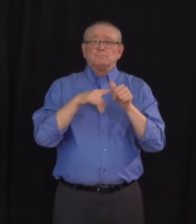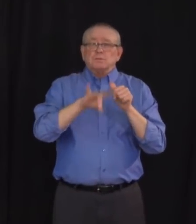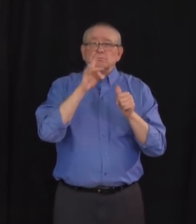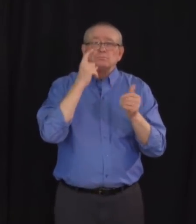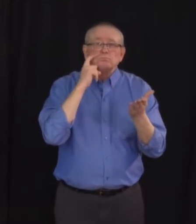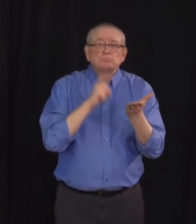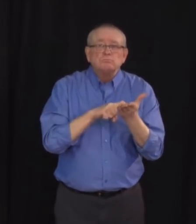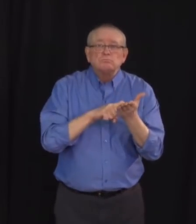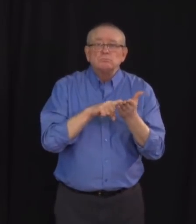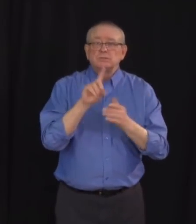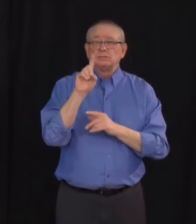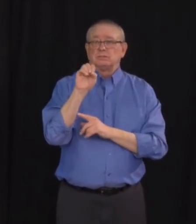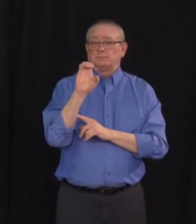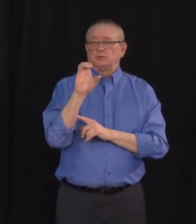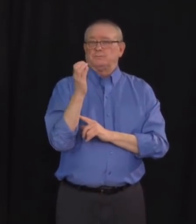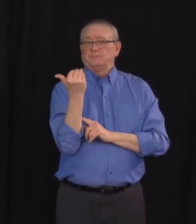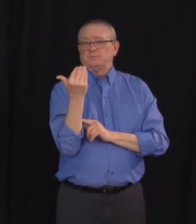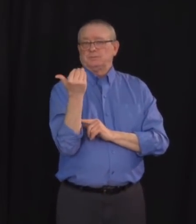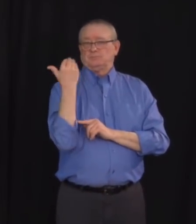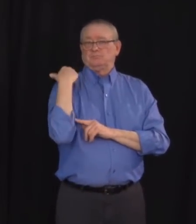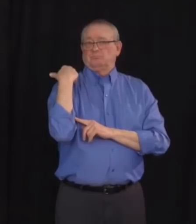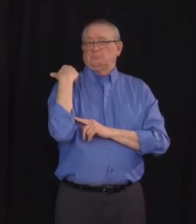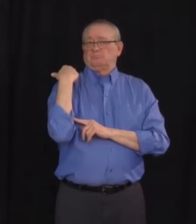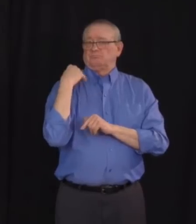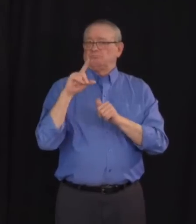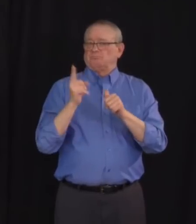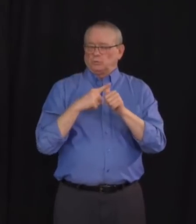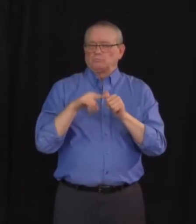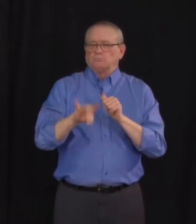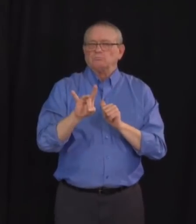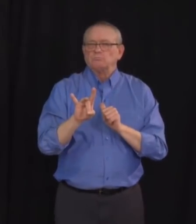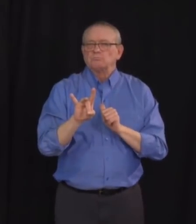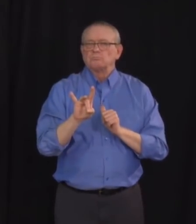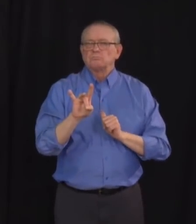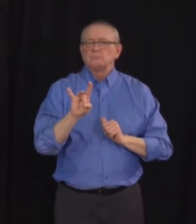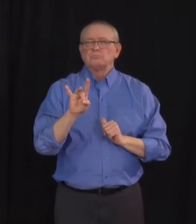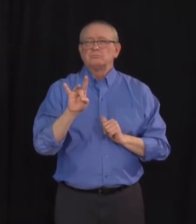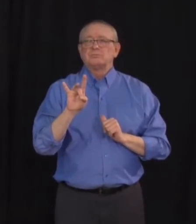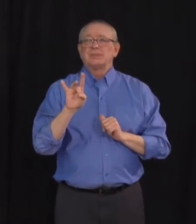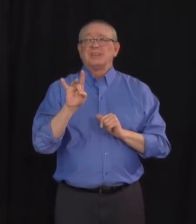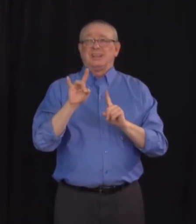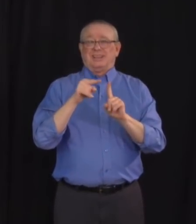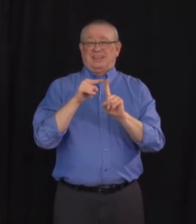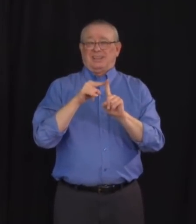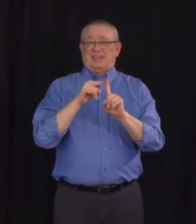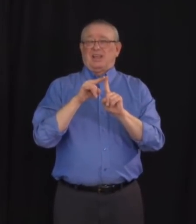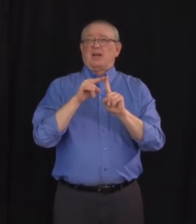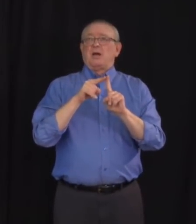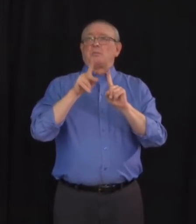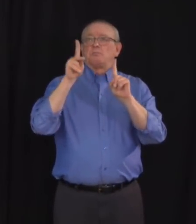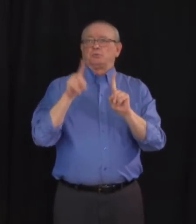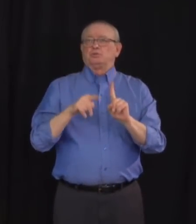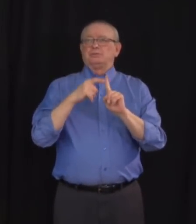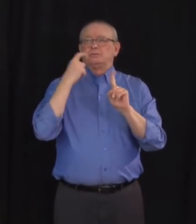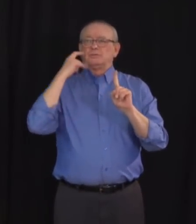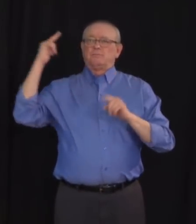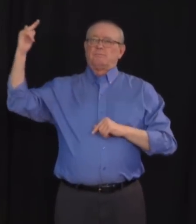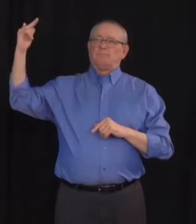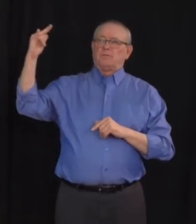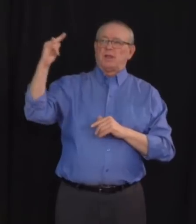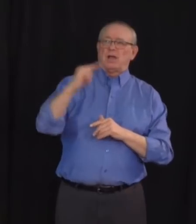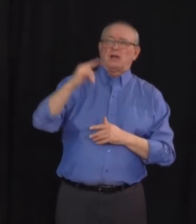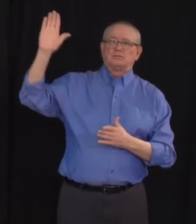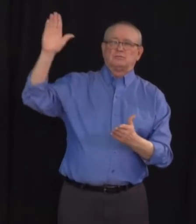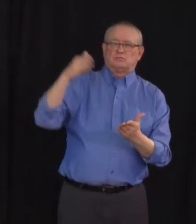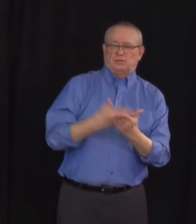sample originally taken on December 15th in a returning traveller. From that day to now, there have been